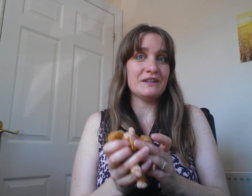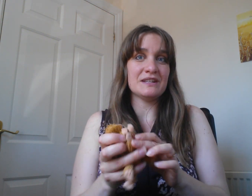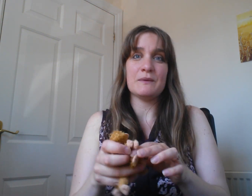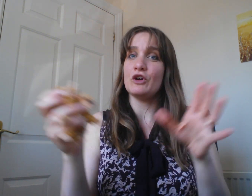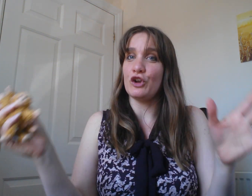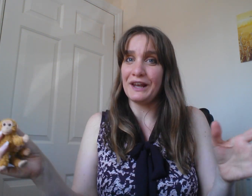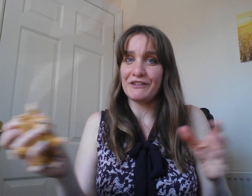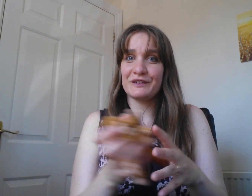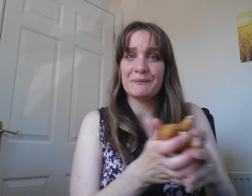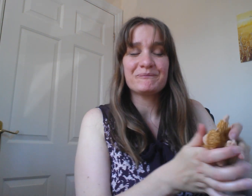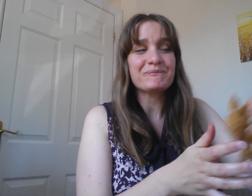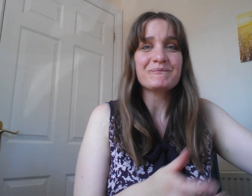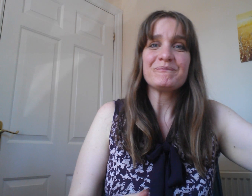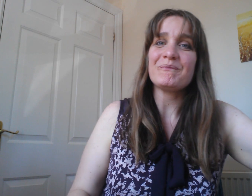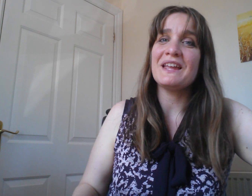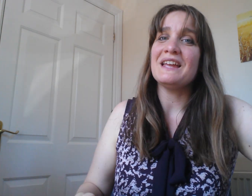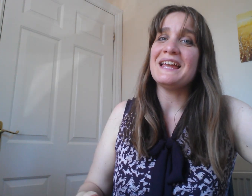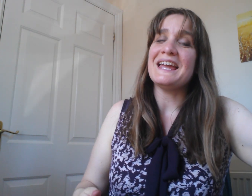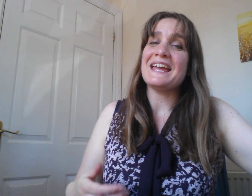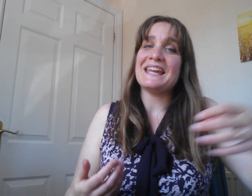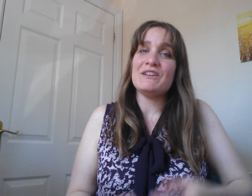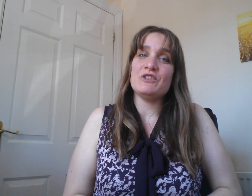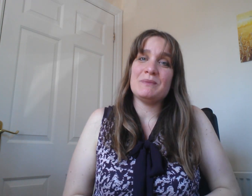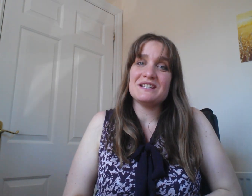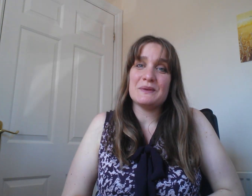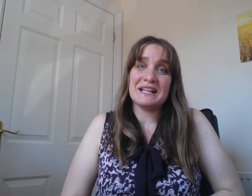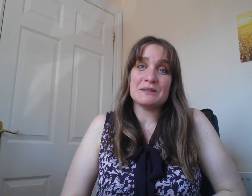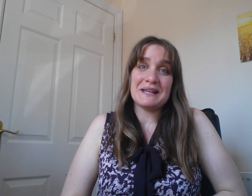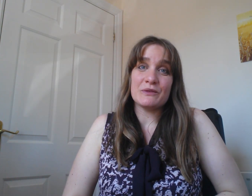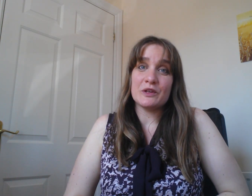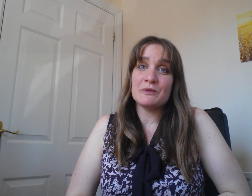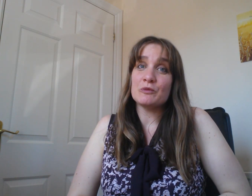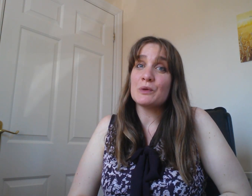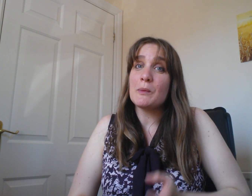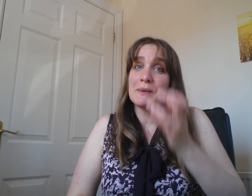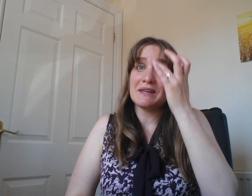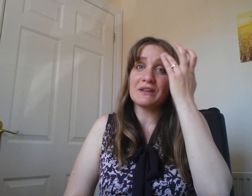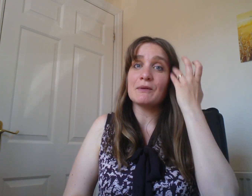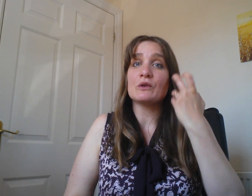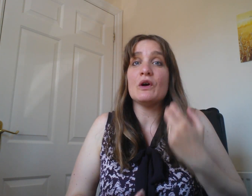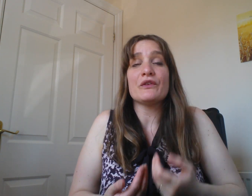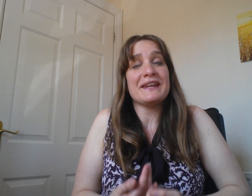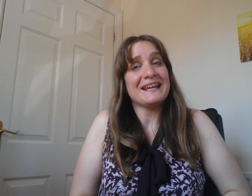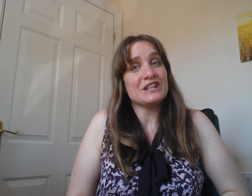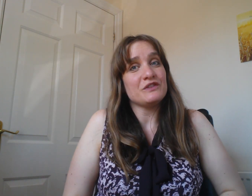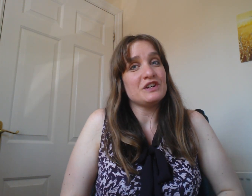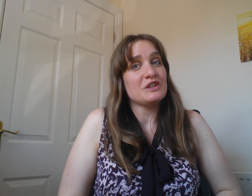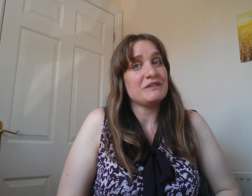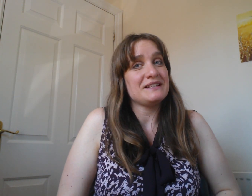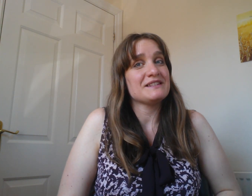until we've got none left. If you've been to an English playgroup, you'll probably have come across an English version of this